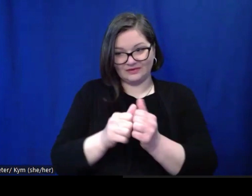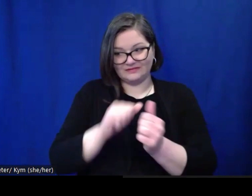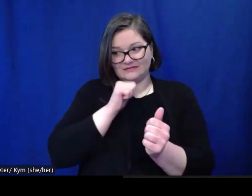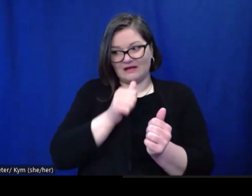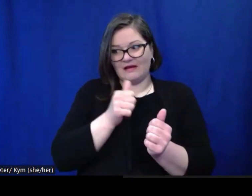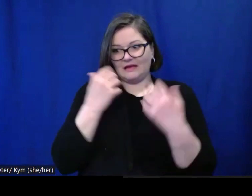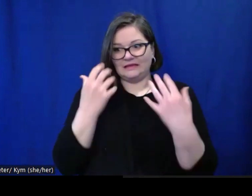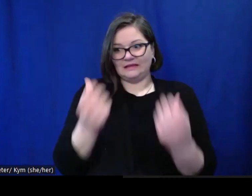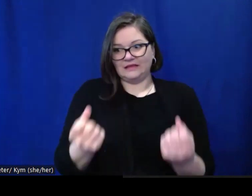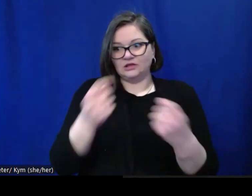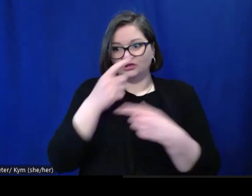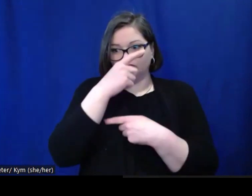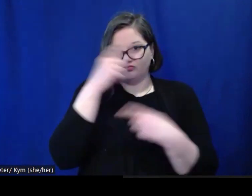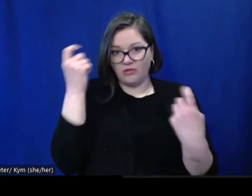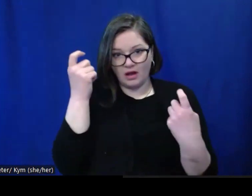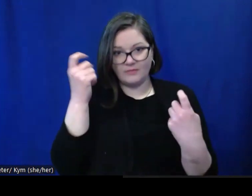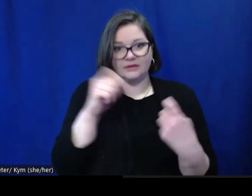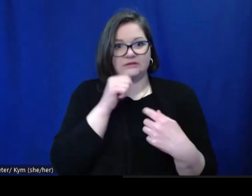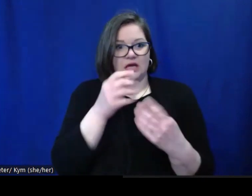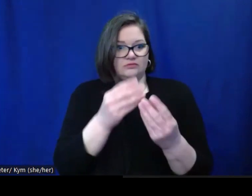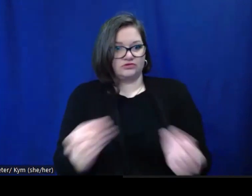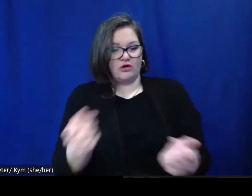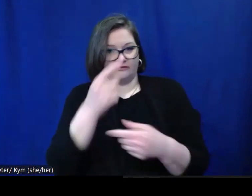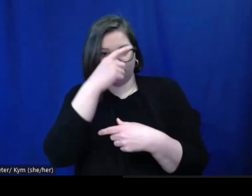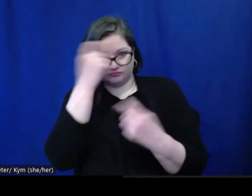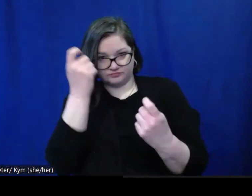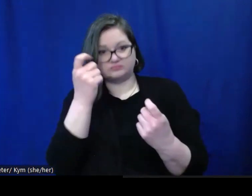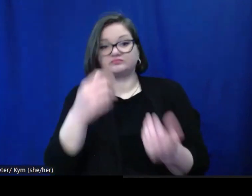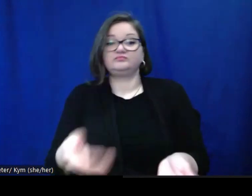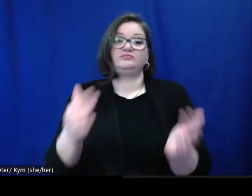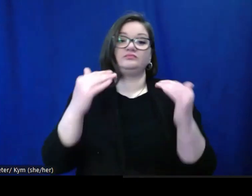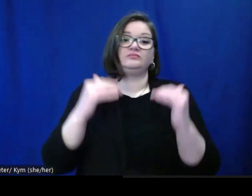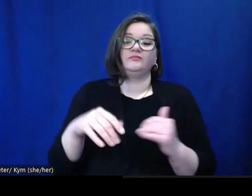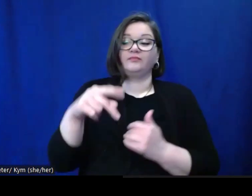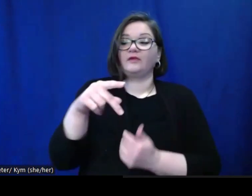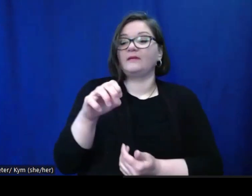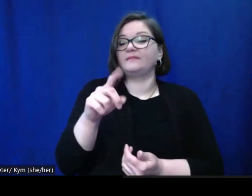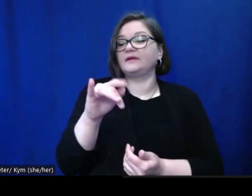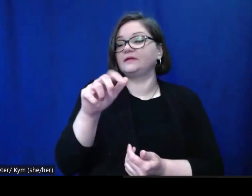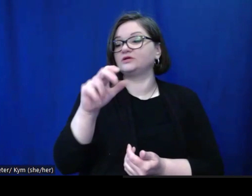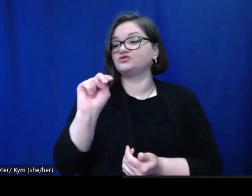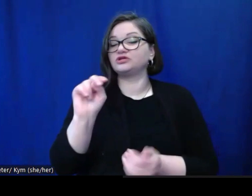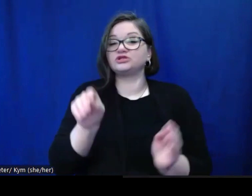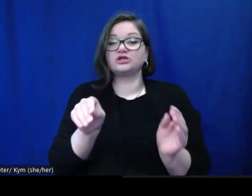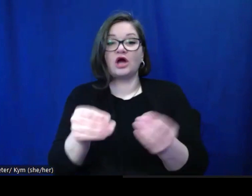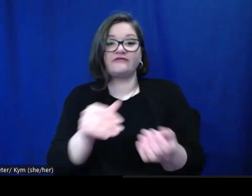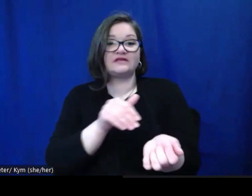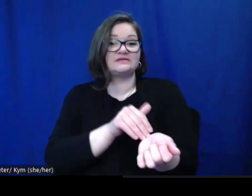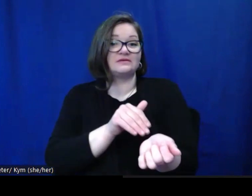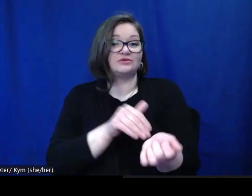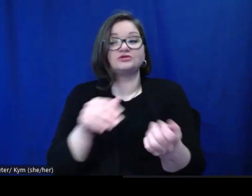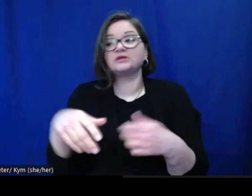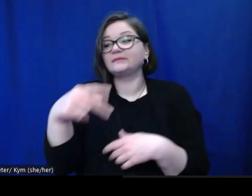we know that that's a big thing. Pediatrician offices, in our communities, primary care physician